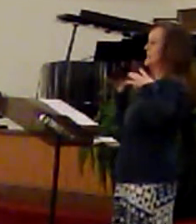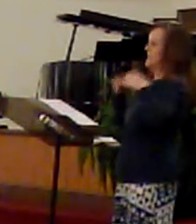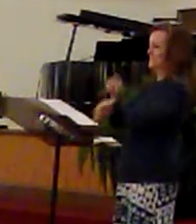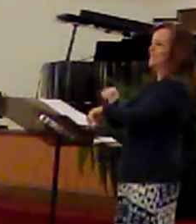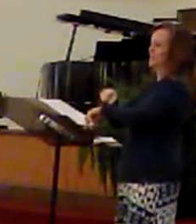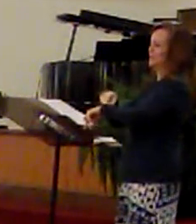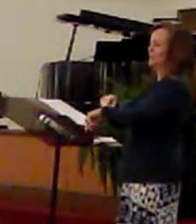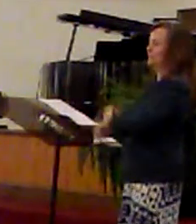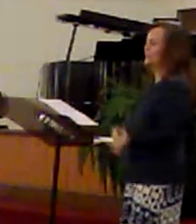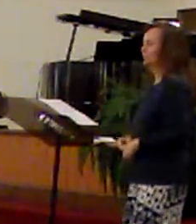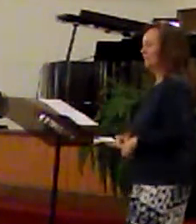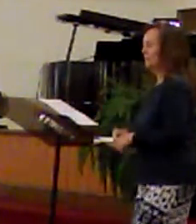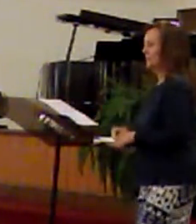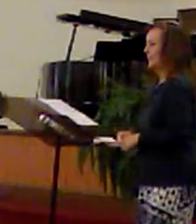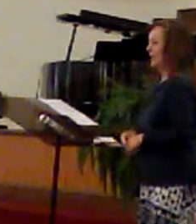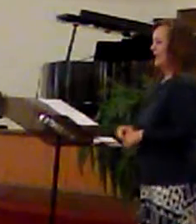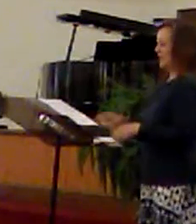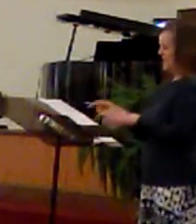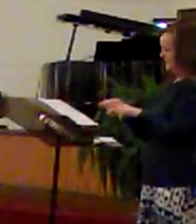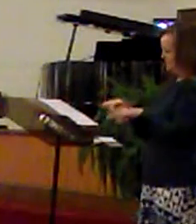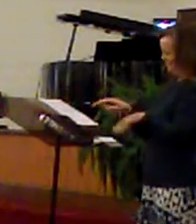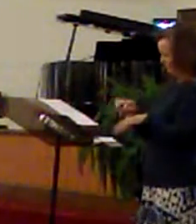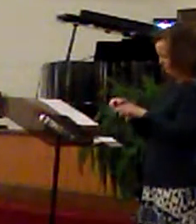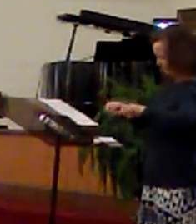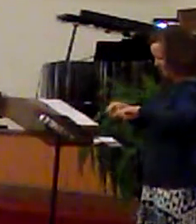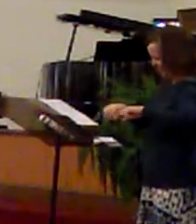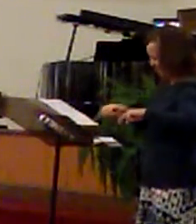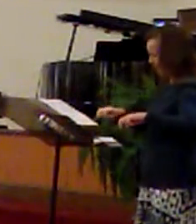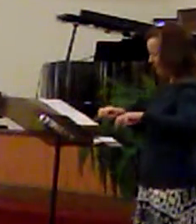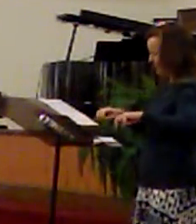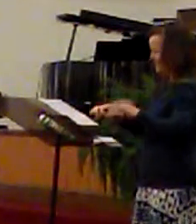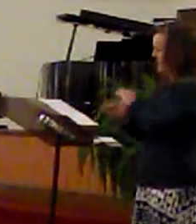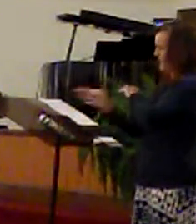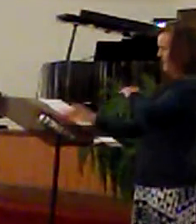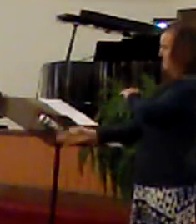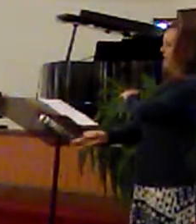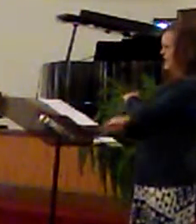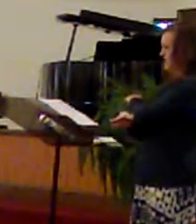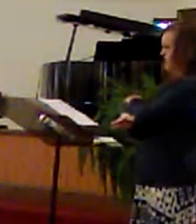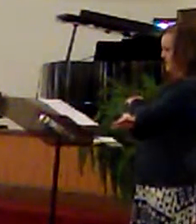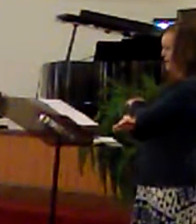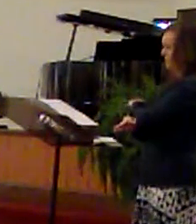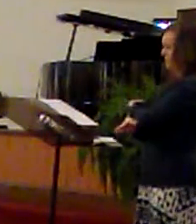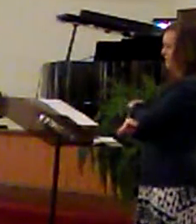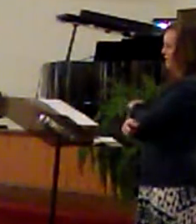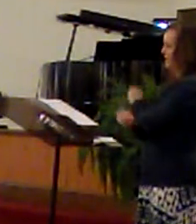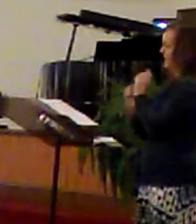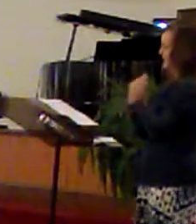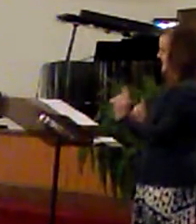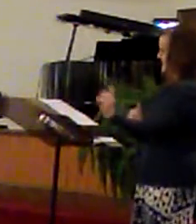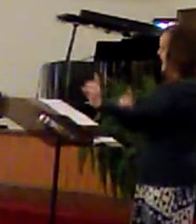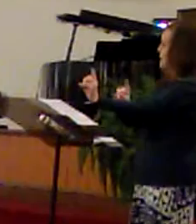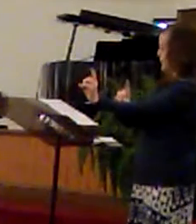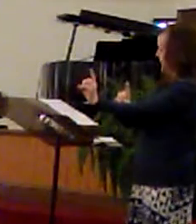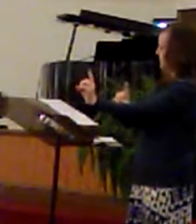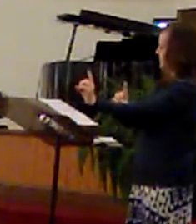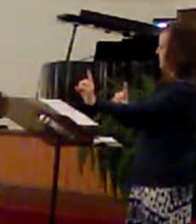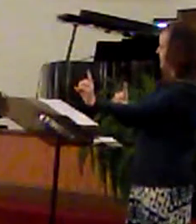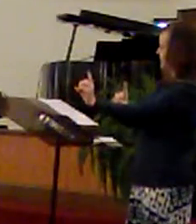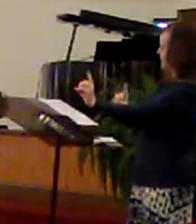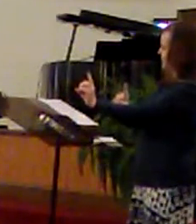through this series, and it's a foundation series. It's a discipleship series, and the purpose of this is for us